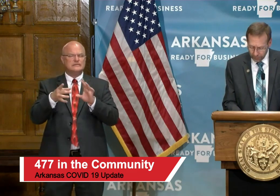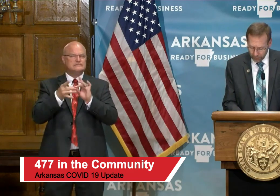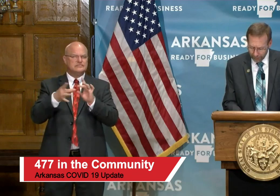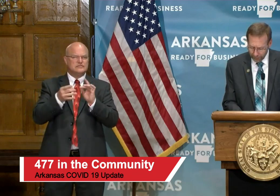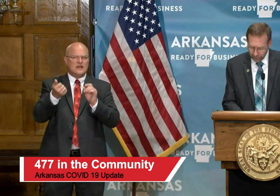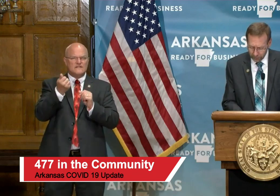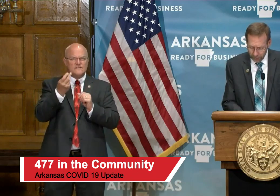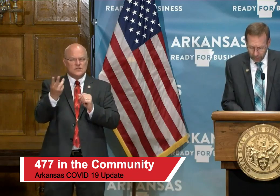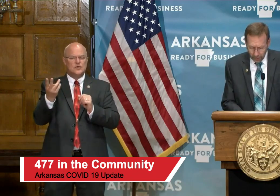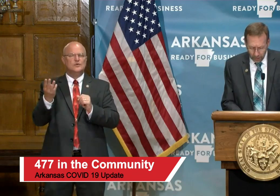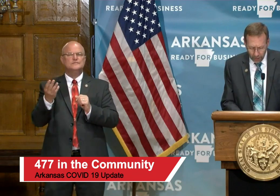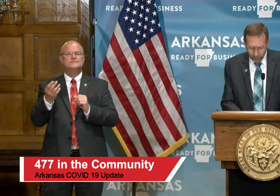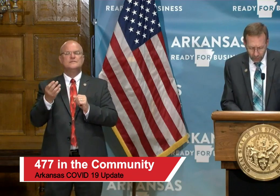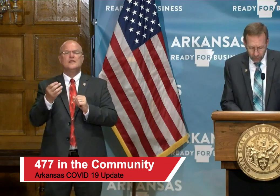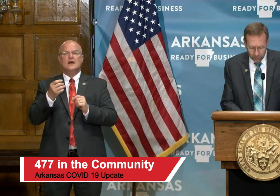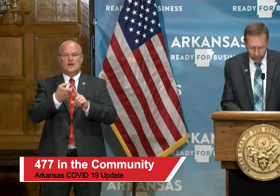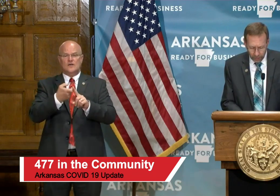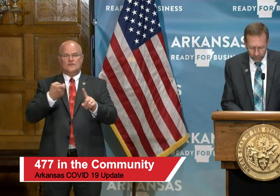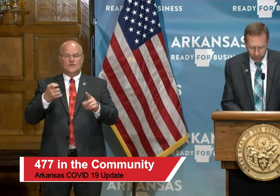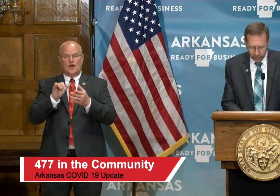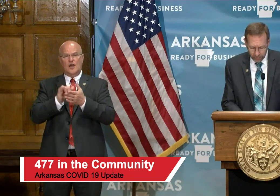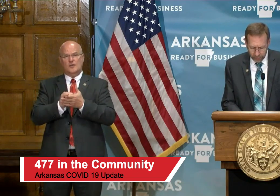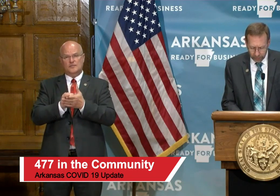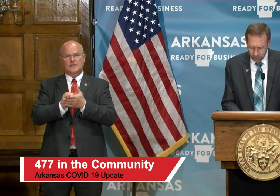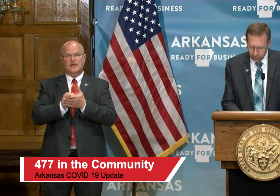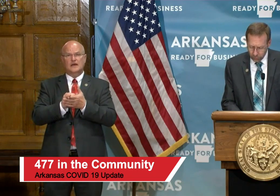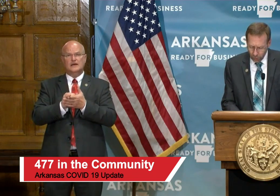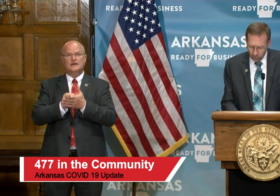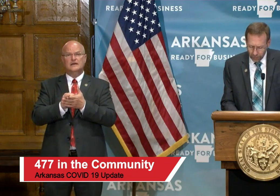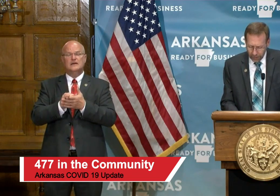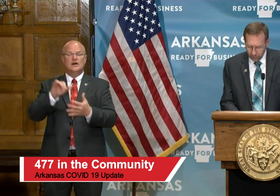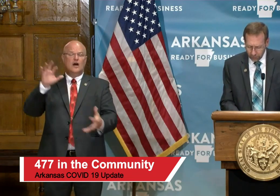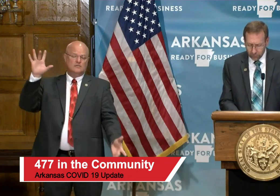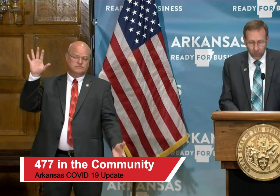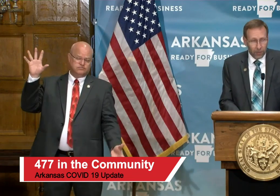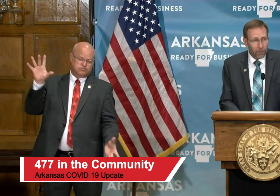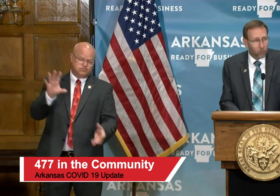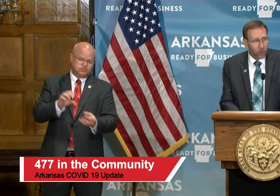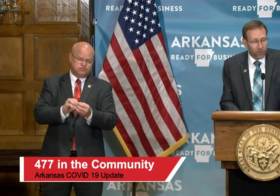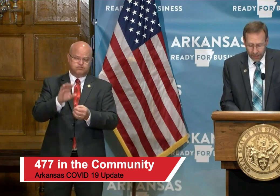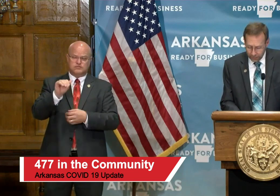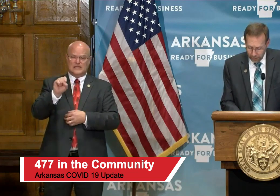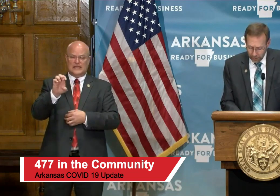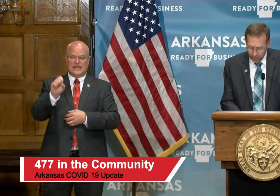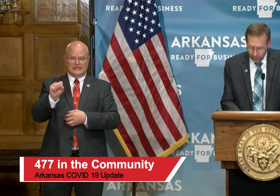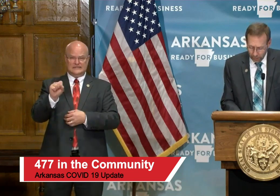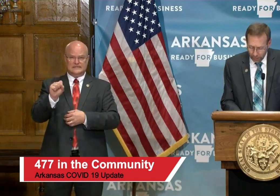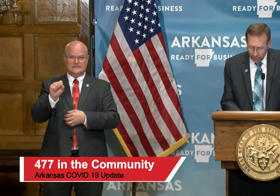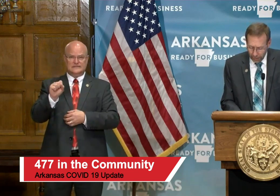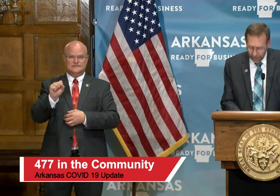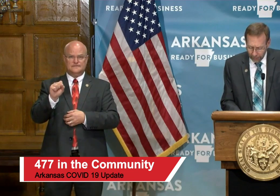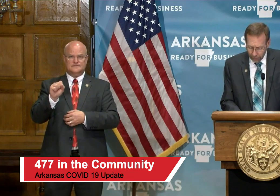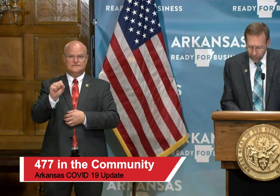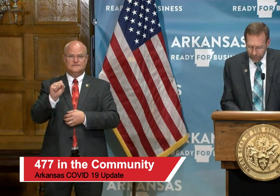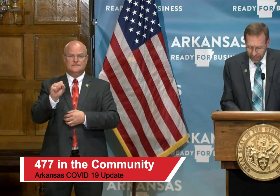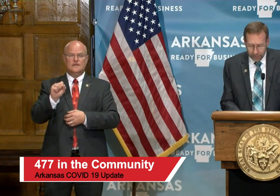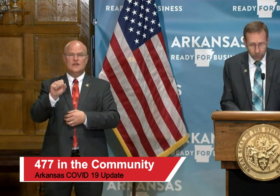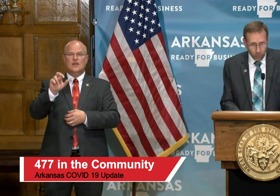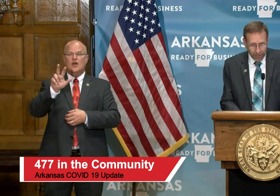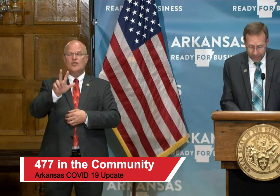few demographics. Of our total cases, we've had